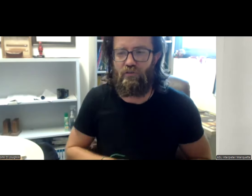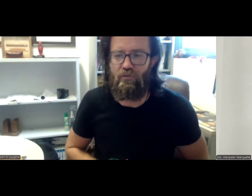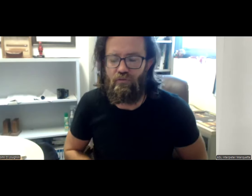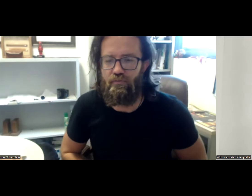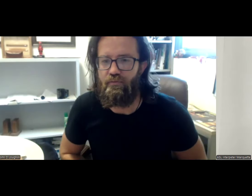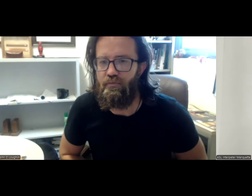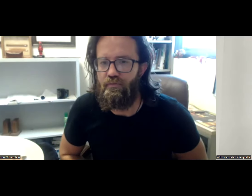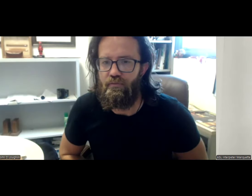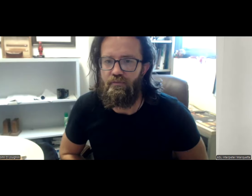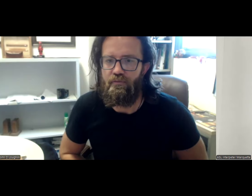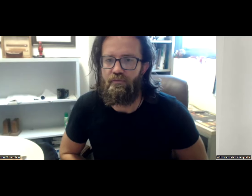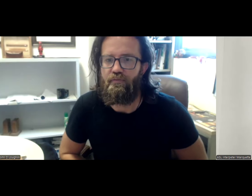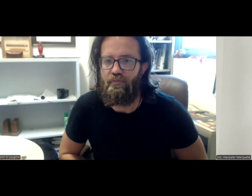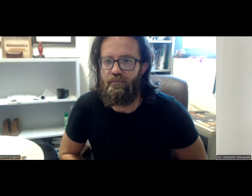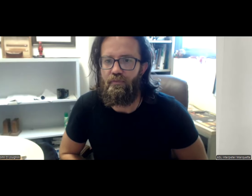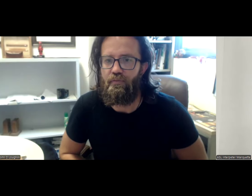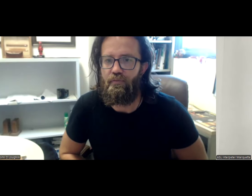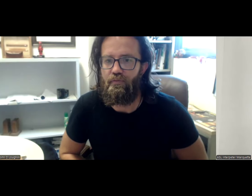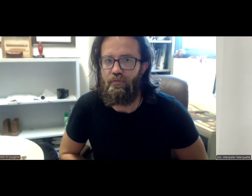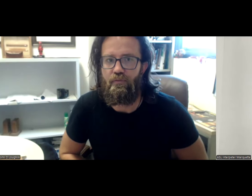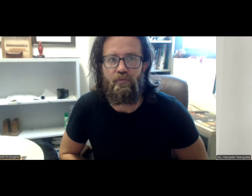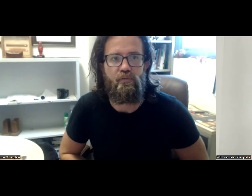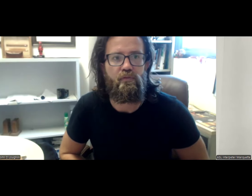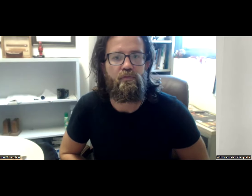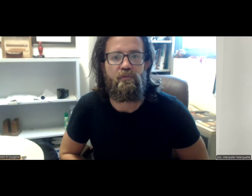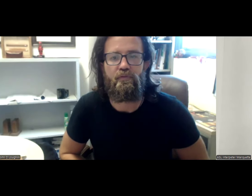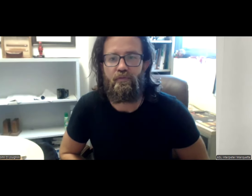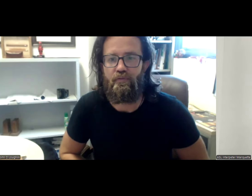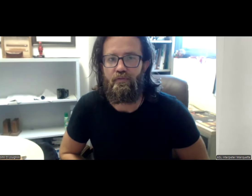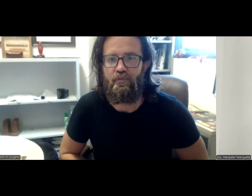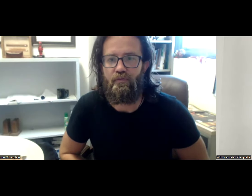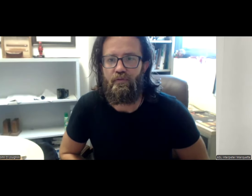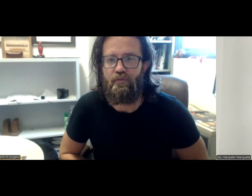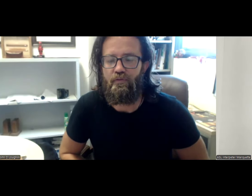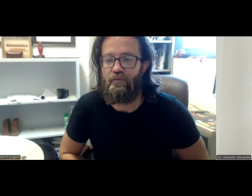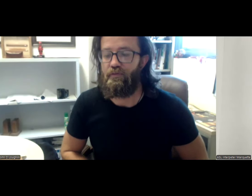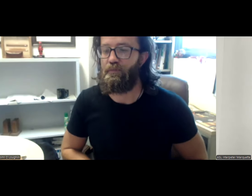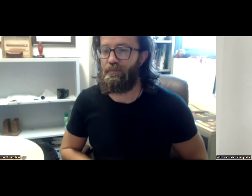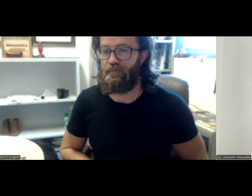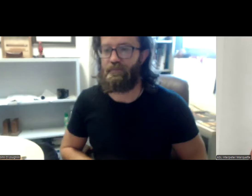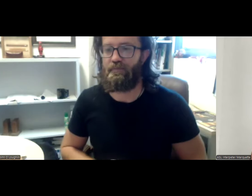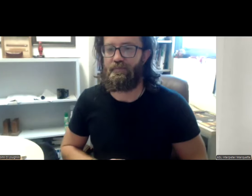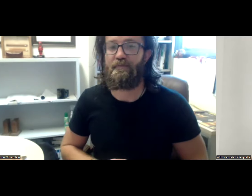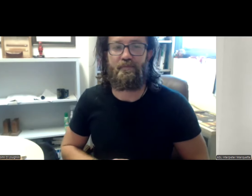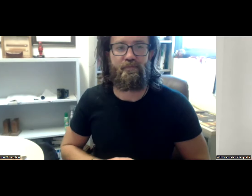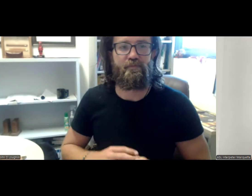For ASL 1, it's completely full, but for ASL 2, there's slots left if you need other supplemental information.